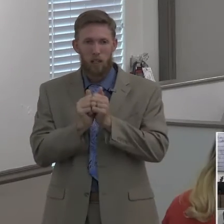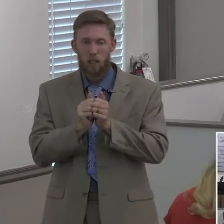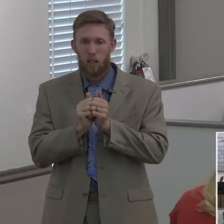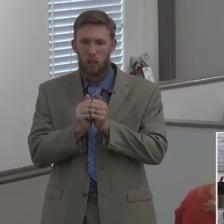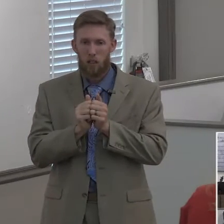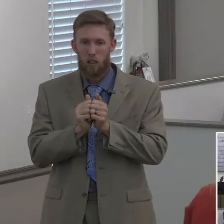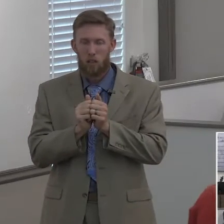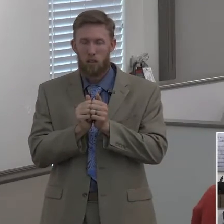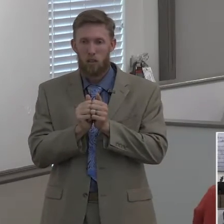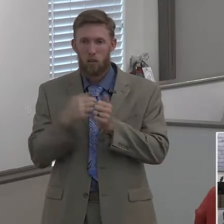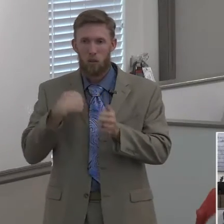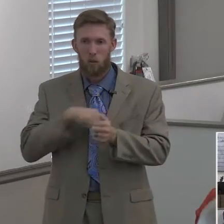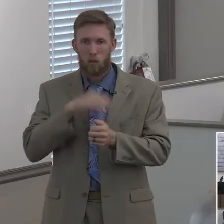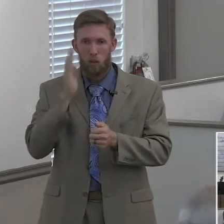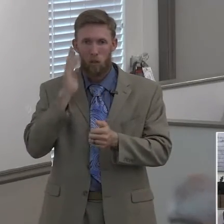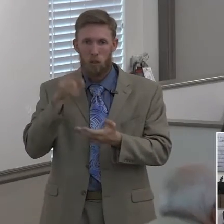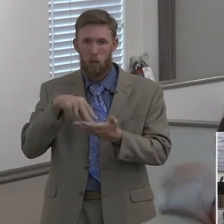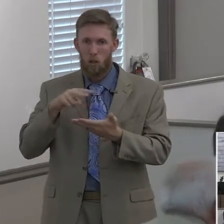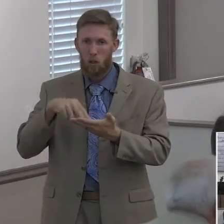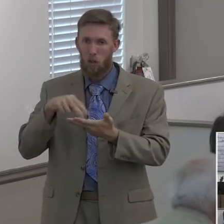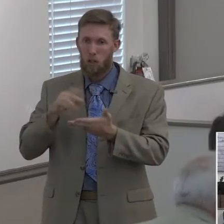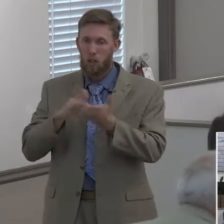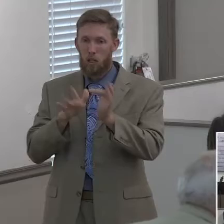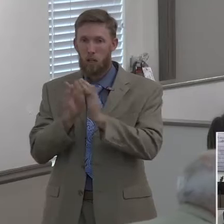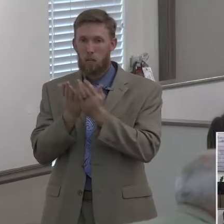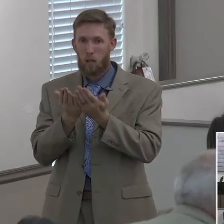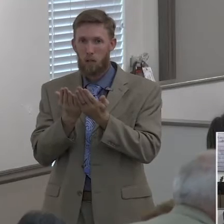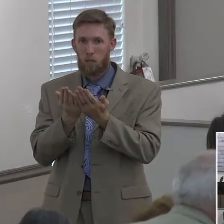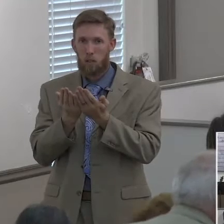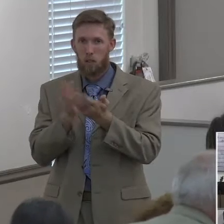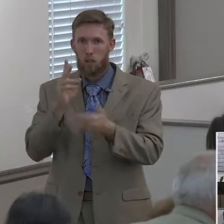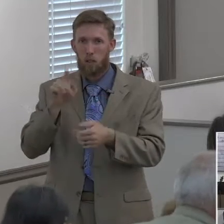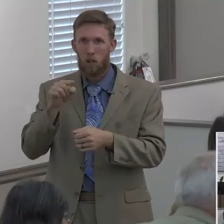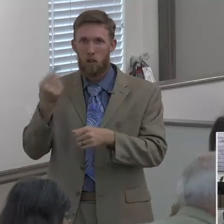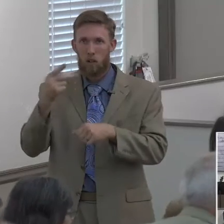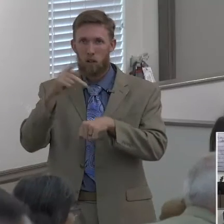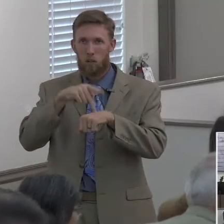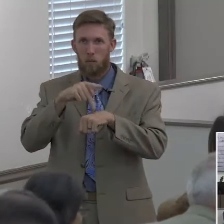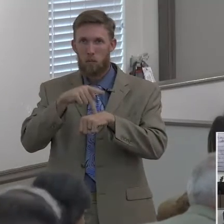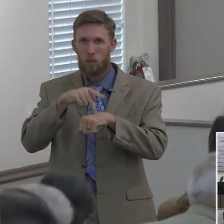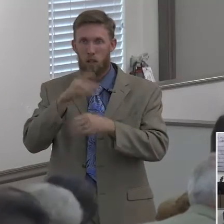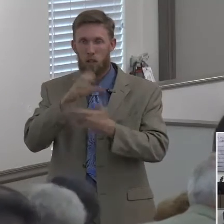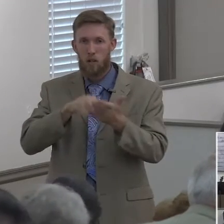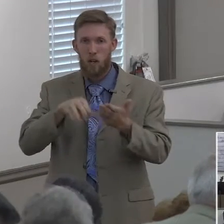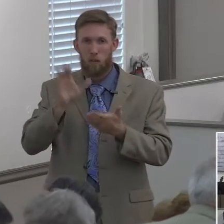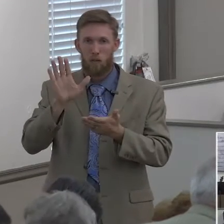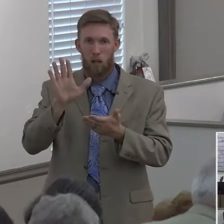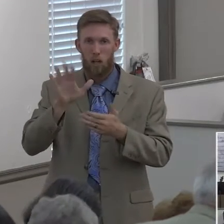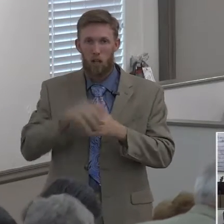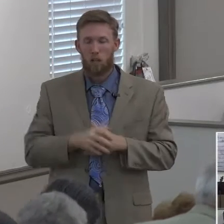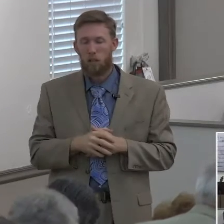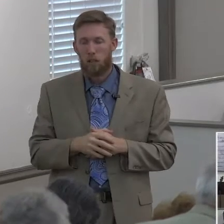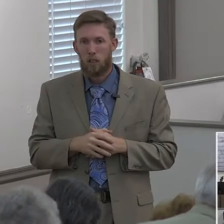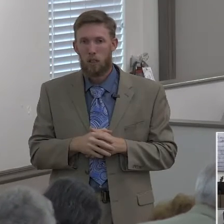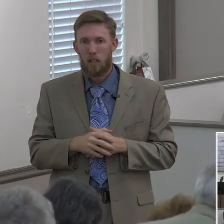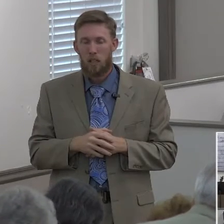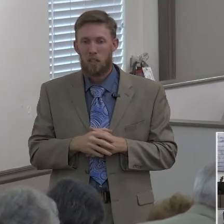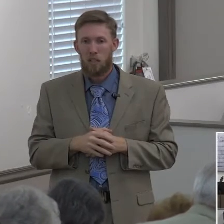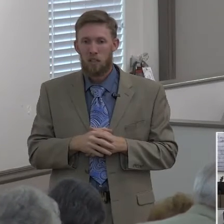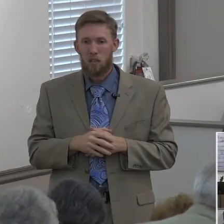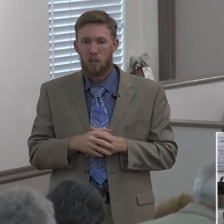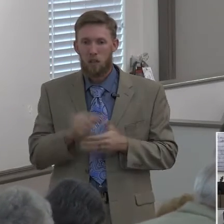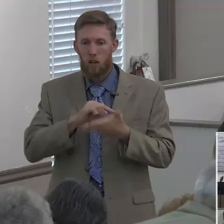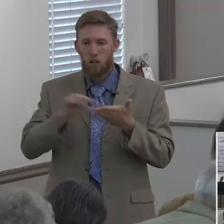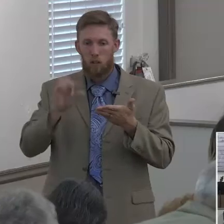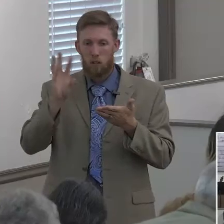as we read out of respect to God in His Word, 1 Peter chapter 5, and we're going to start reading